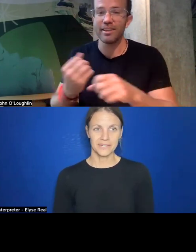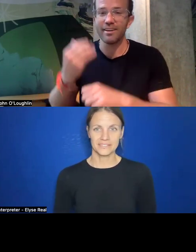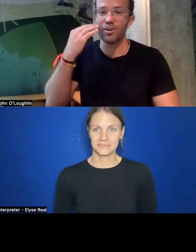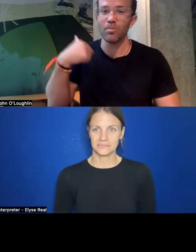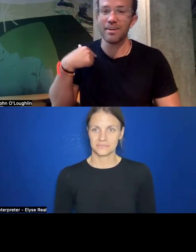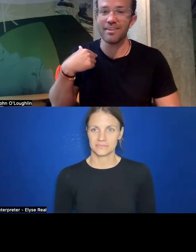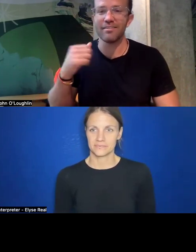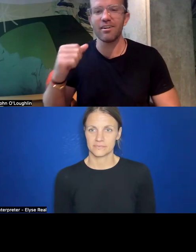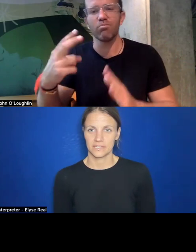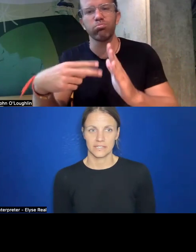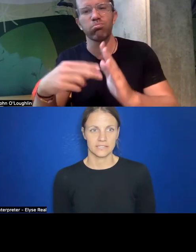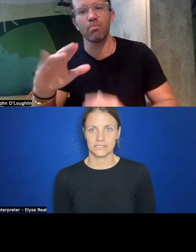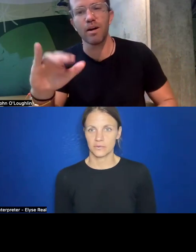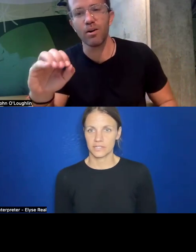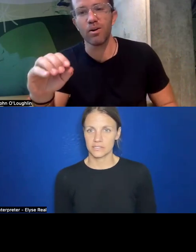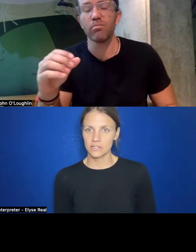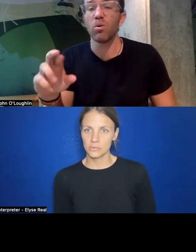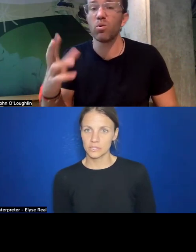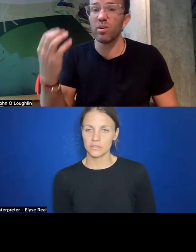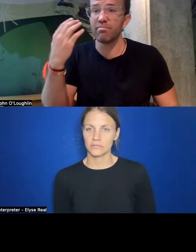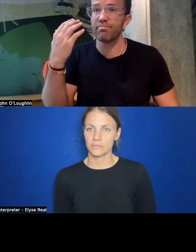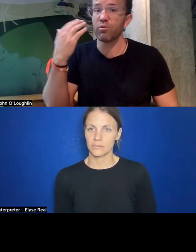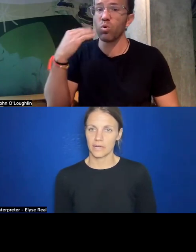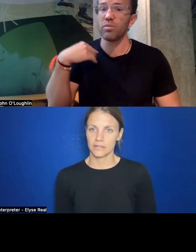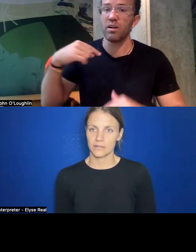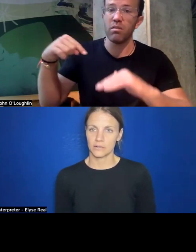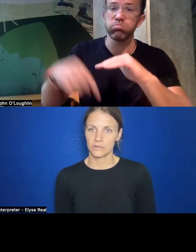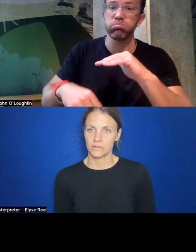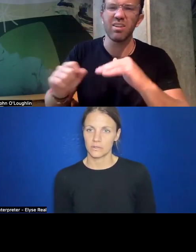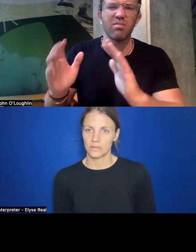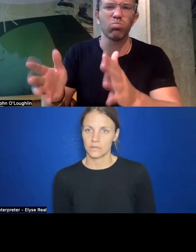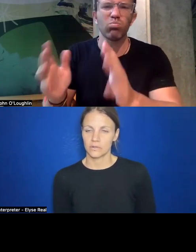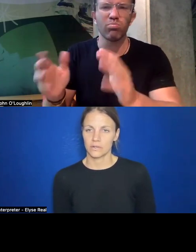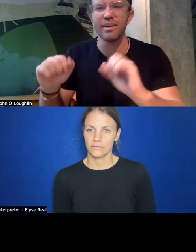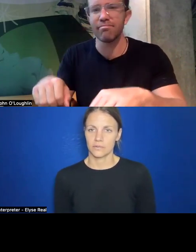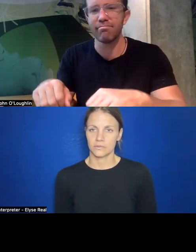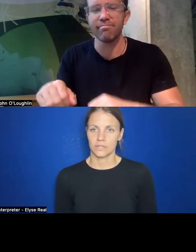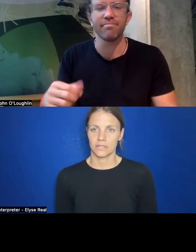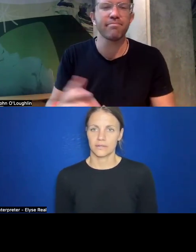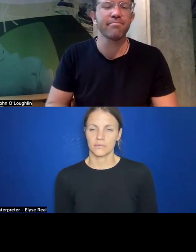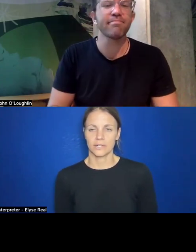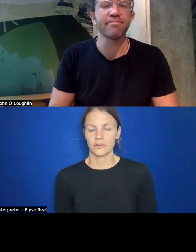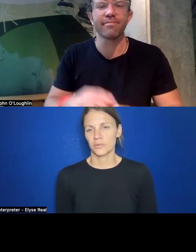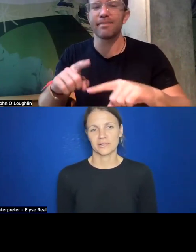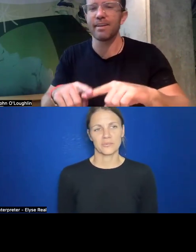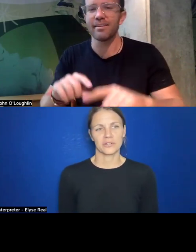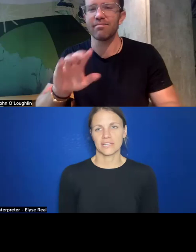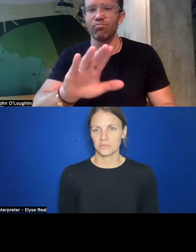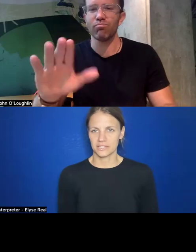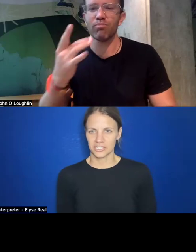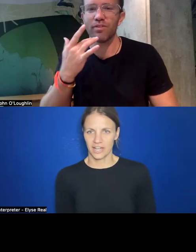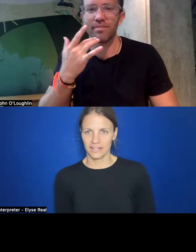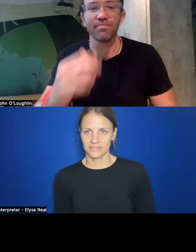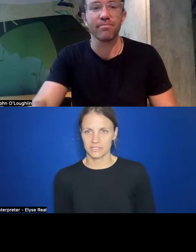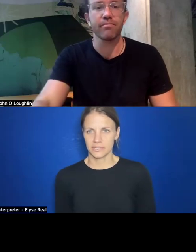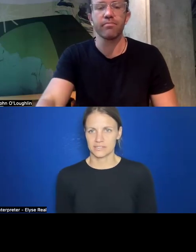Welcome. This is if you want to get to know me, you can read my bio. If you want to know me a little bit more in depth, we